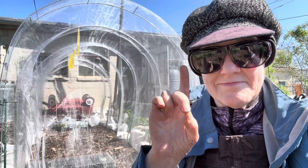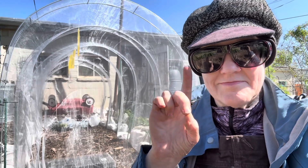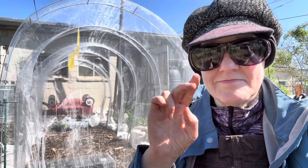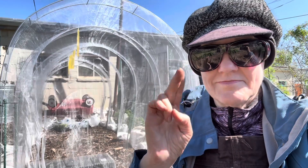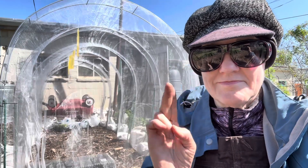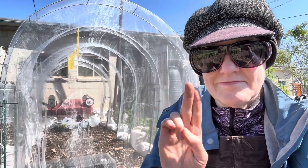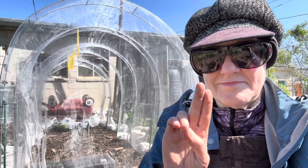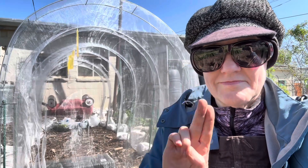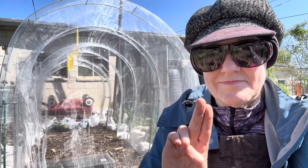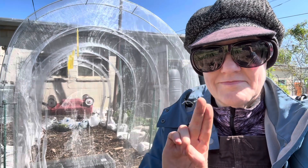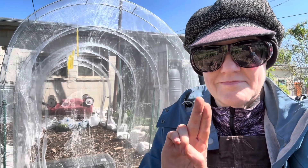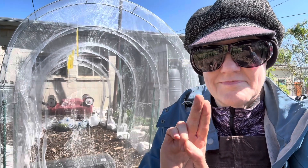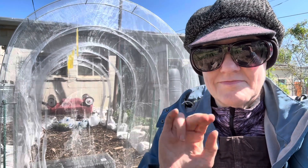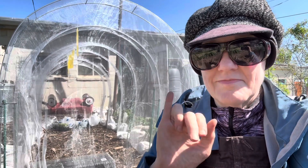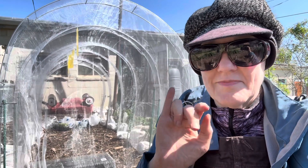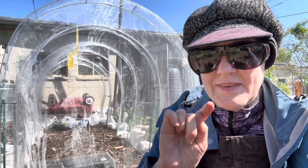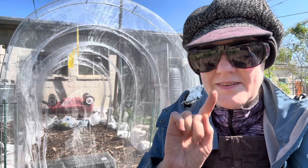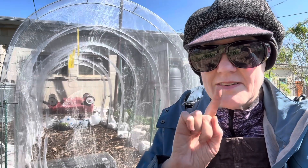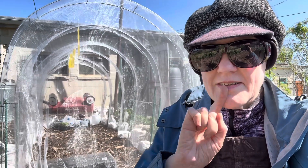and out to water.